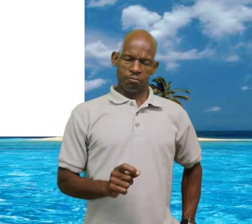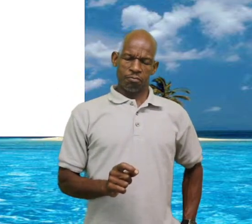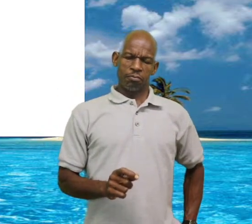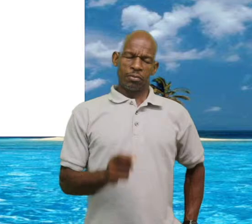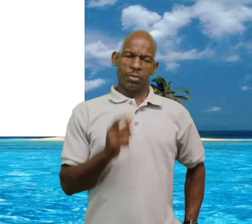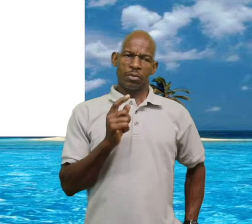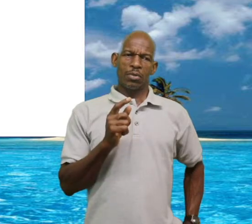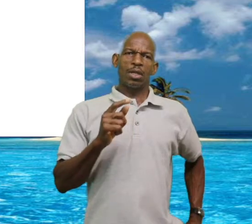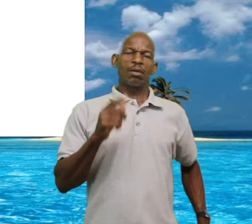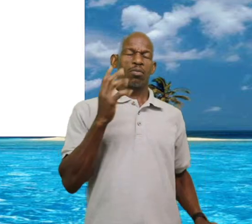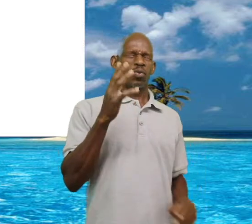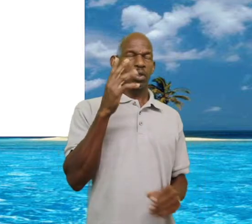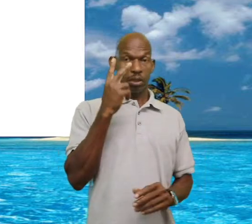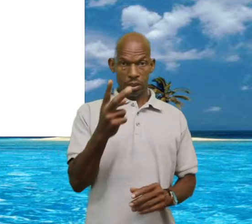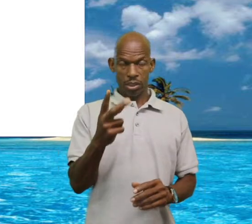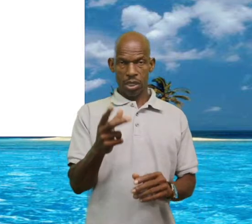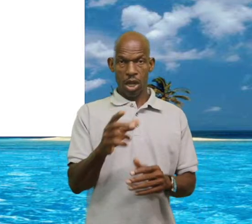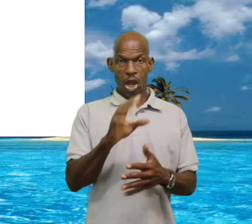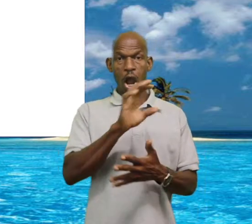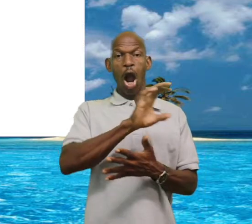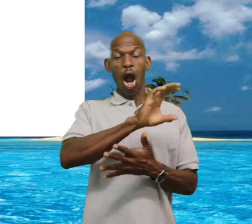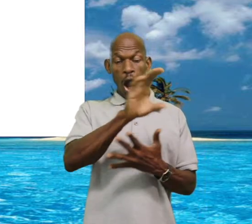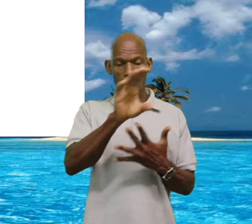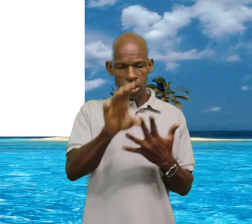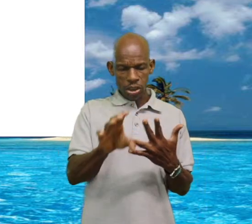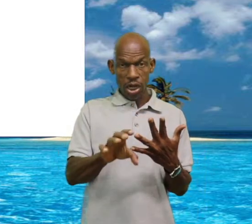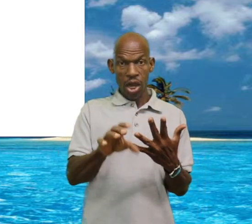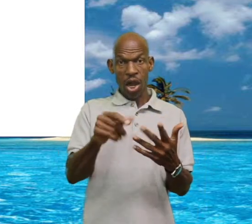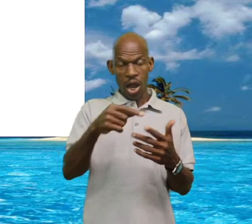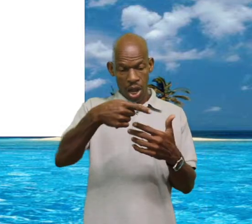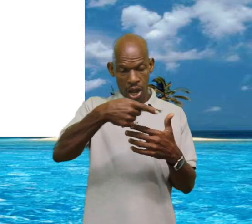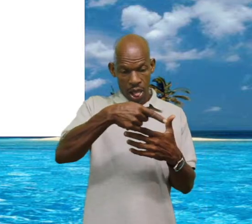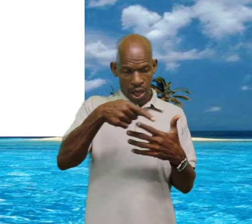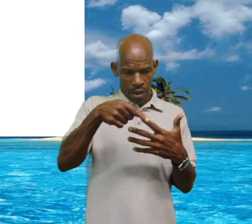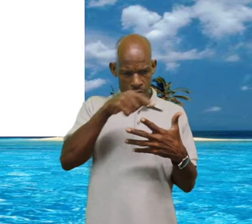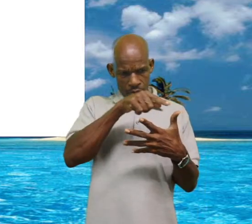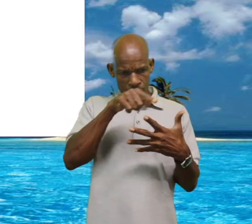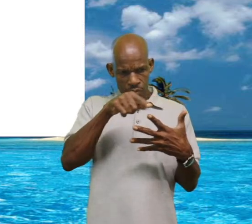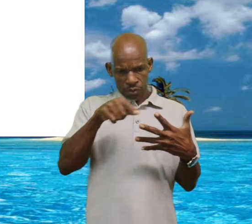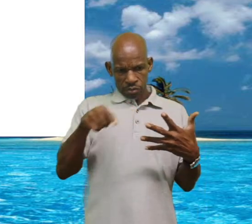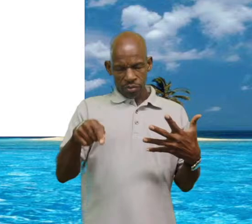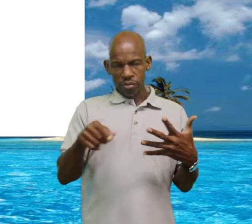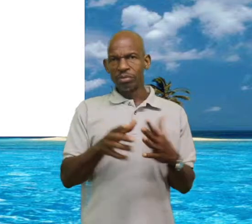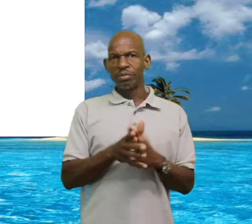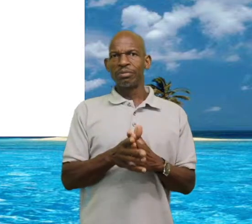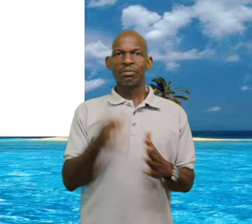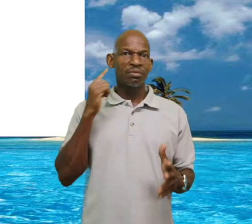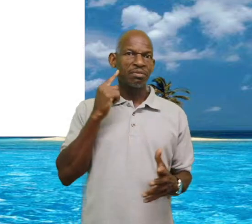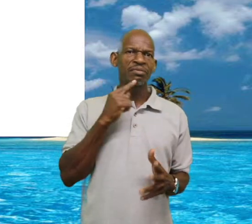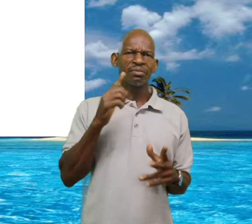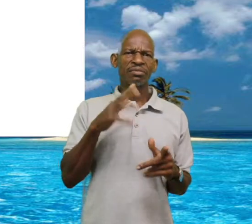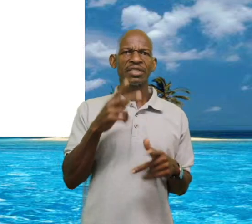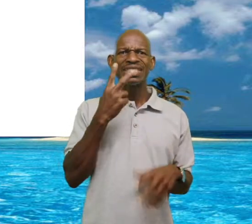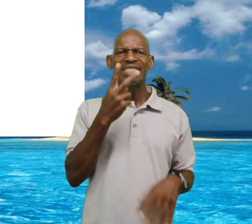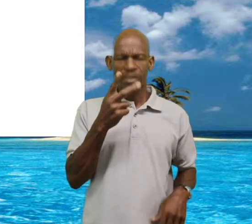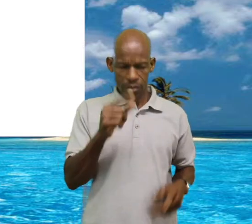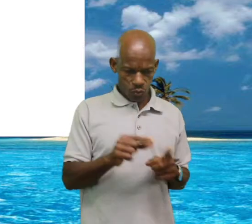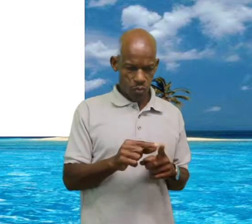beginning of the word or a vowel. You can see it. A deaf person can see the words. but they cannot hear. So